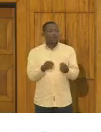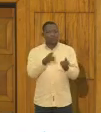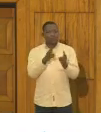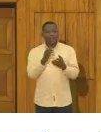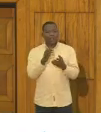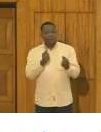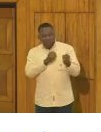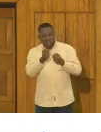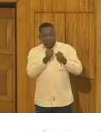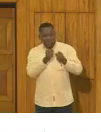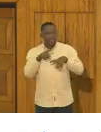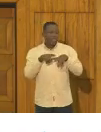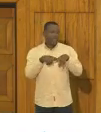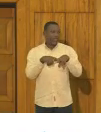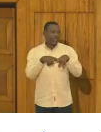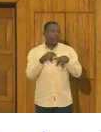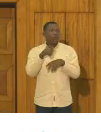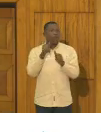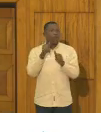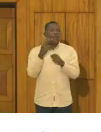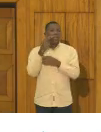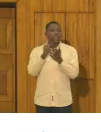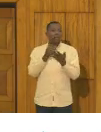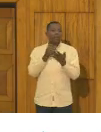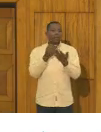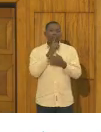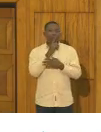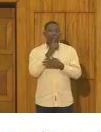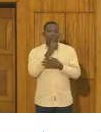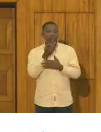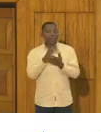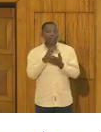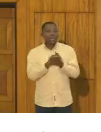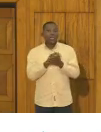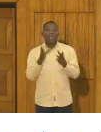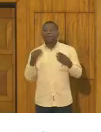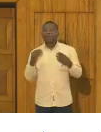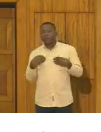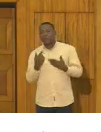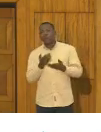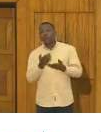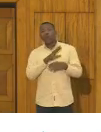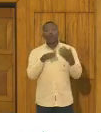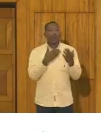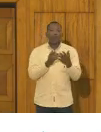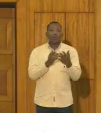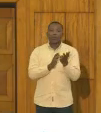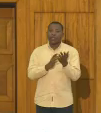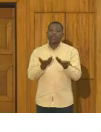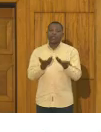fighting HIV, we can see that the real-world uptake of this vaccine, the acceptability of this vaccine is